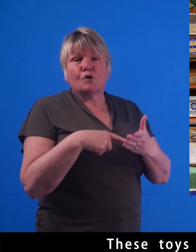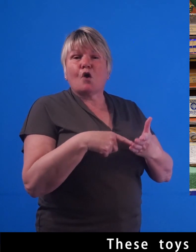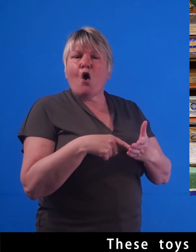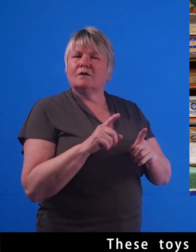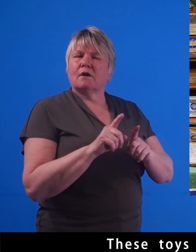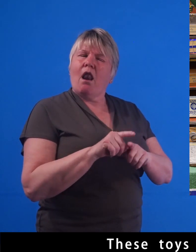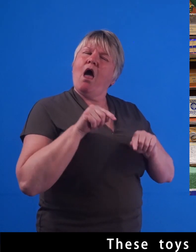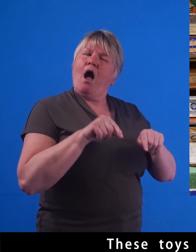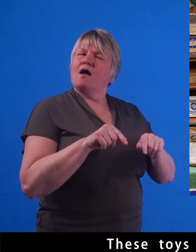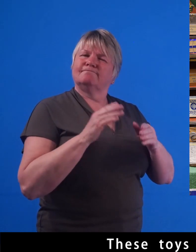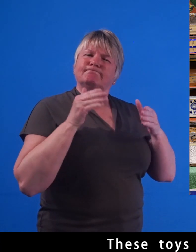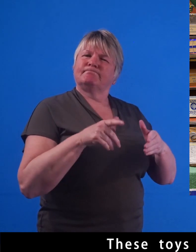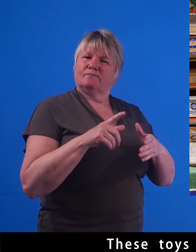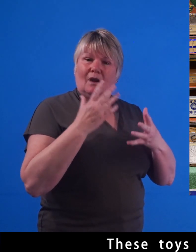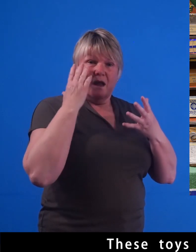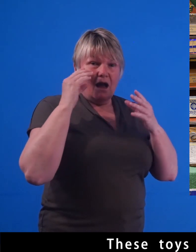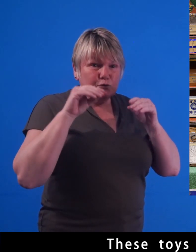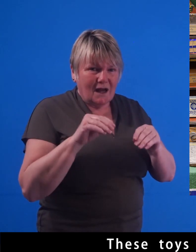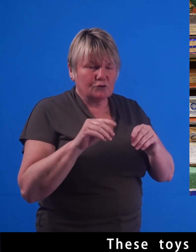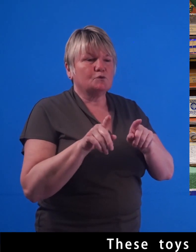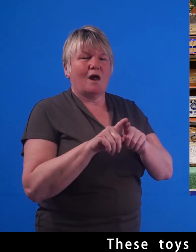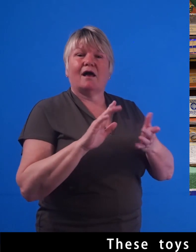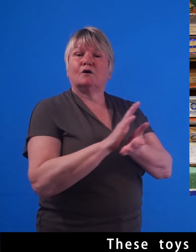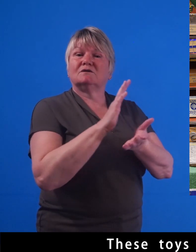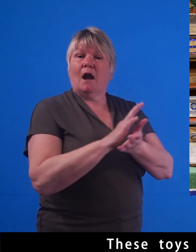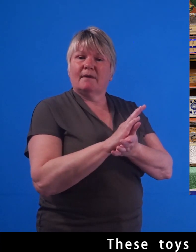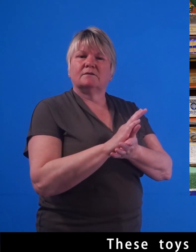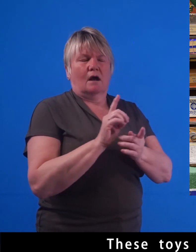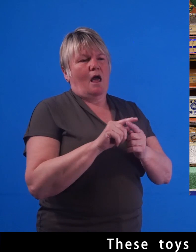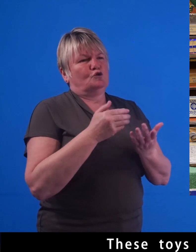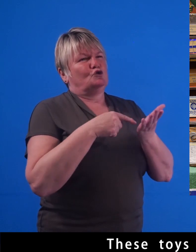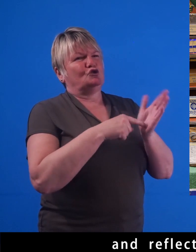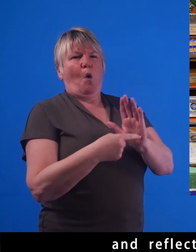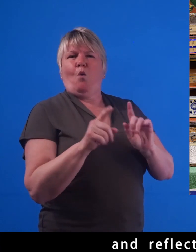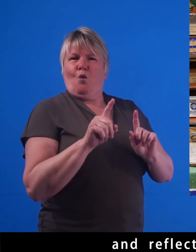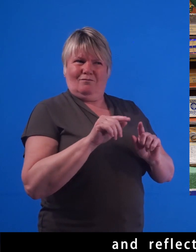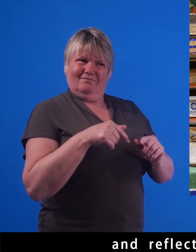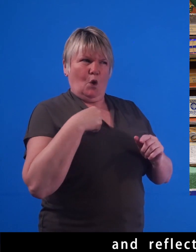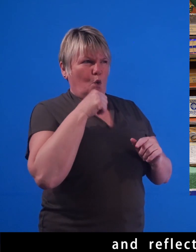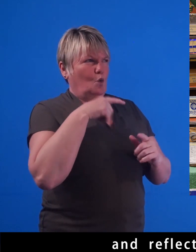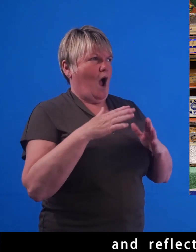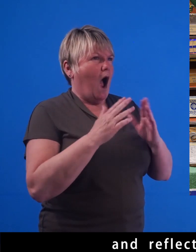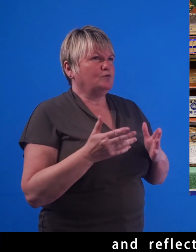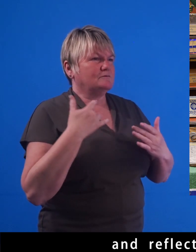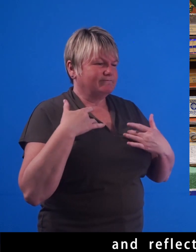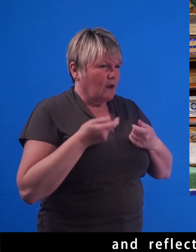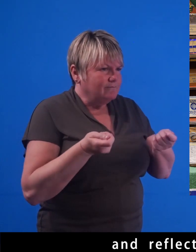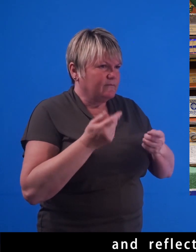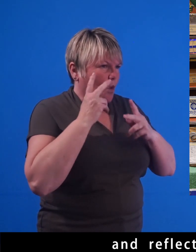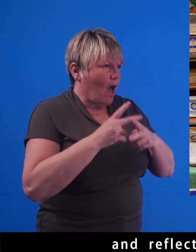These toys were designed to be educational as well as entertaining, and reflect the domestic duties that